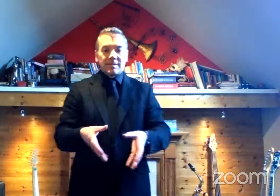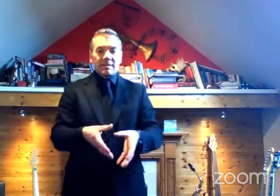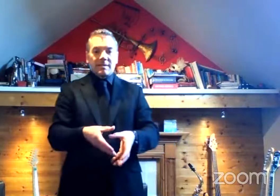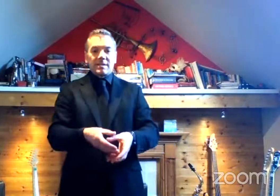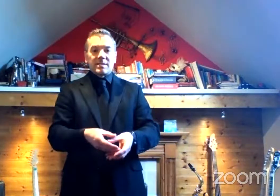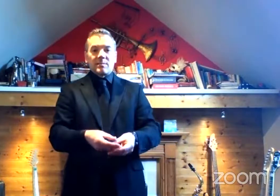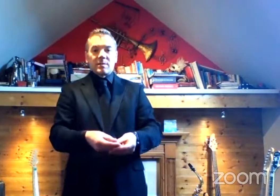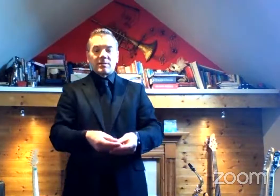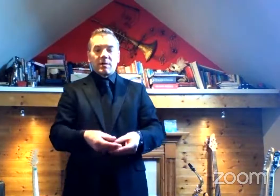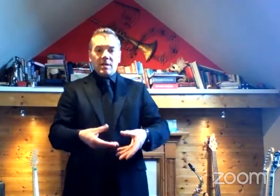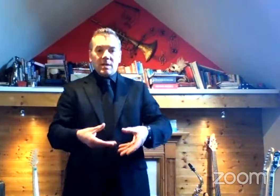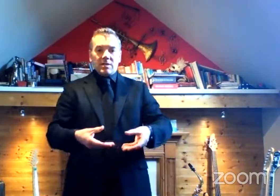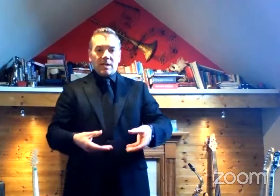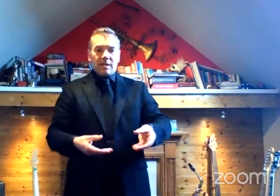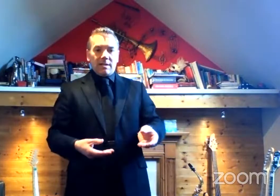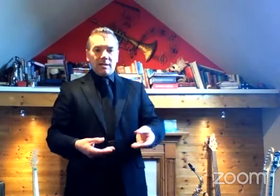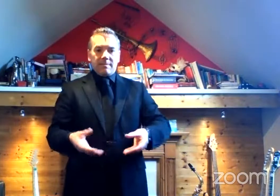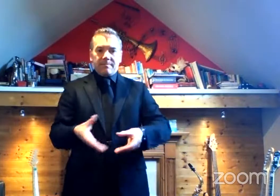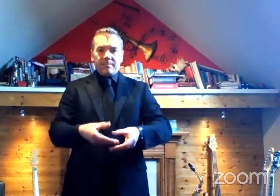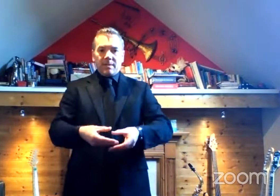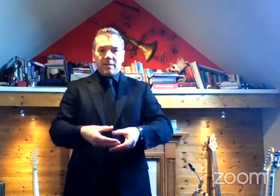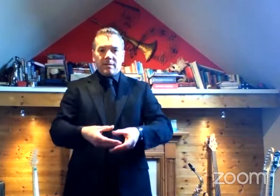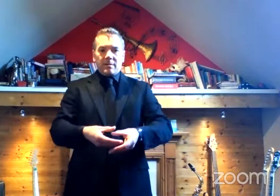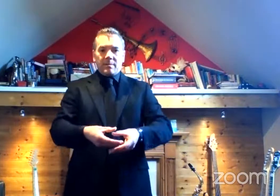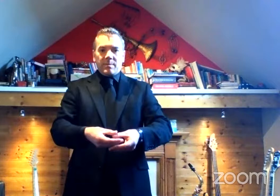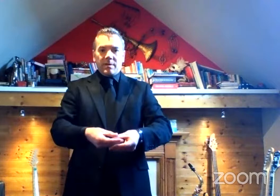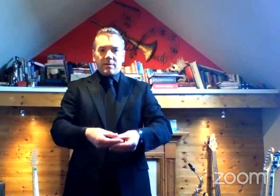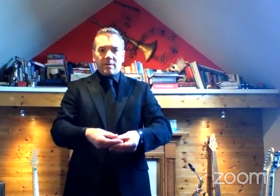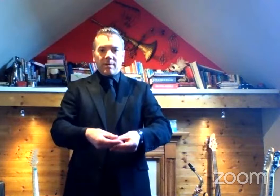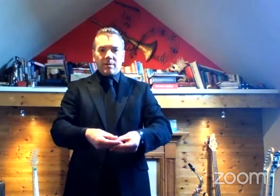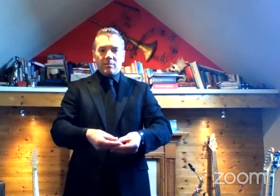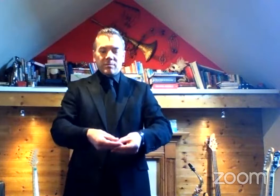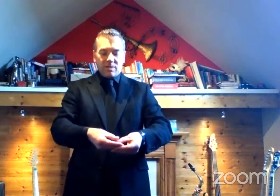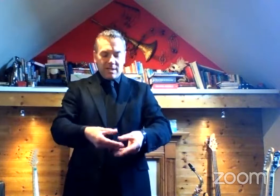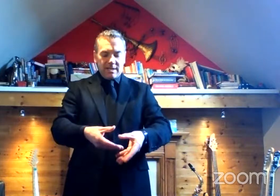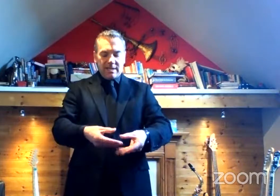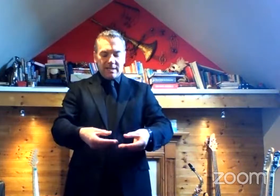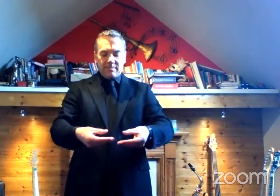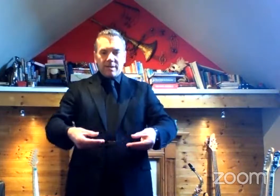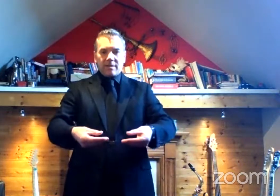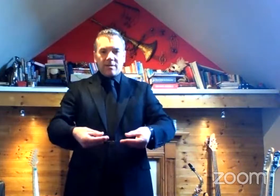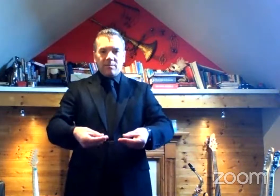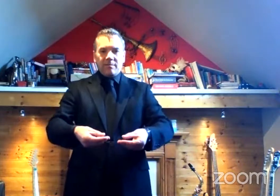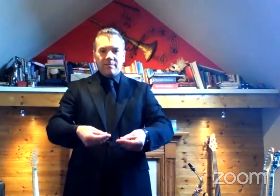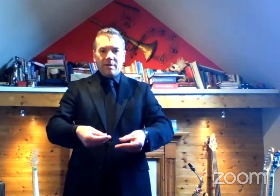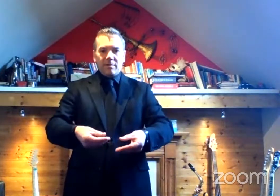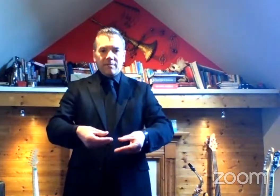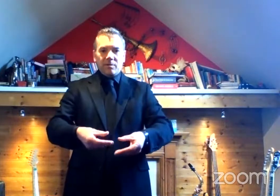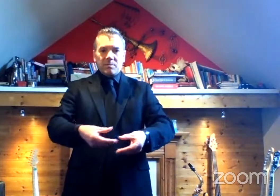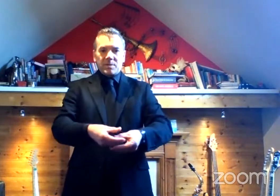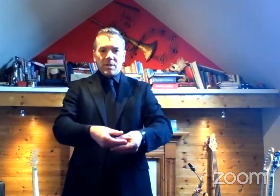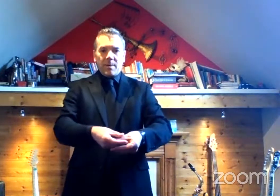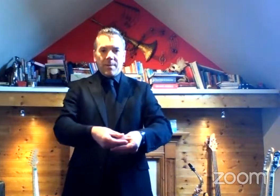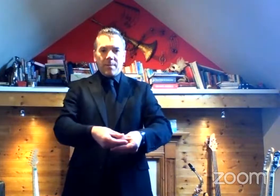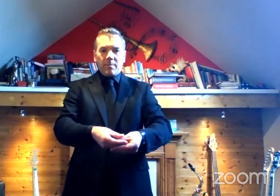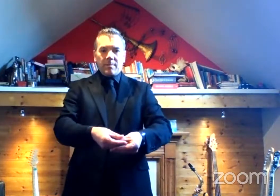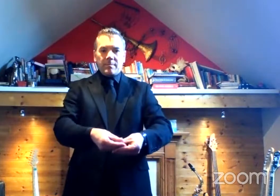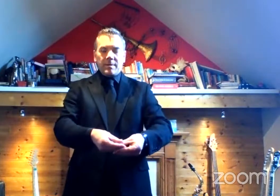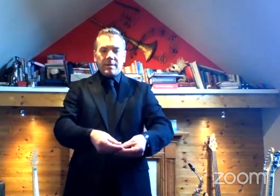isn't it? Disappear. So just get like a, grab your thumbs and your hand like that, make a couple of envelopes, and